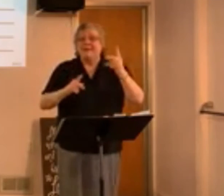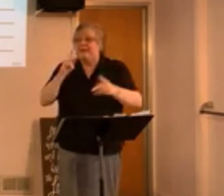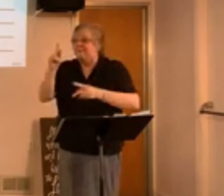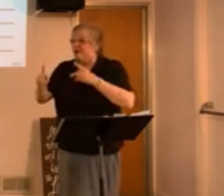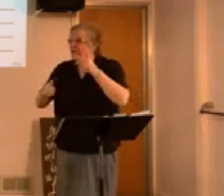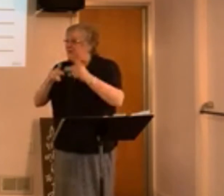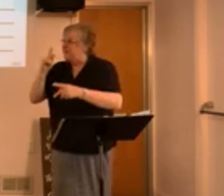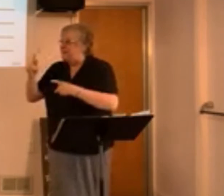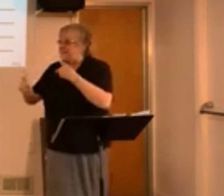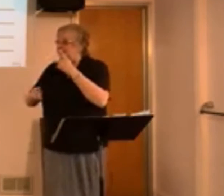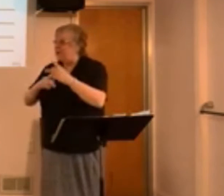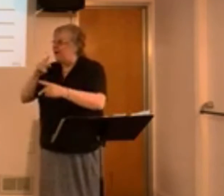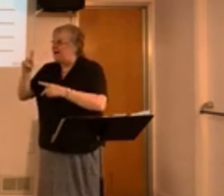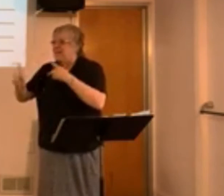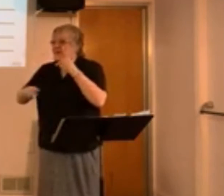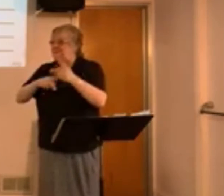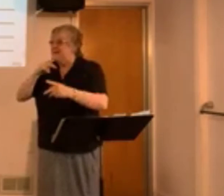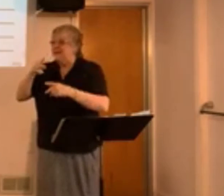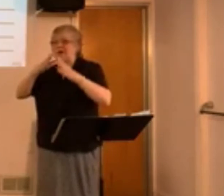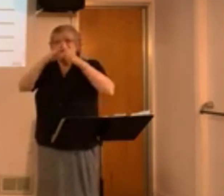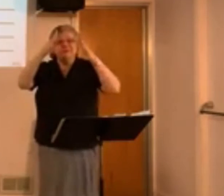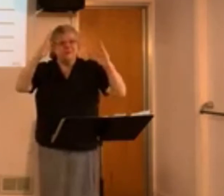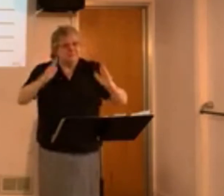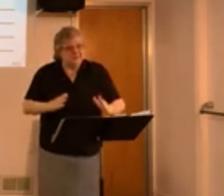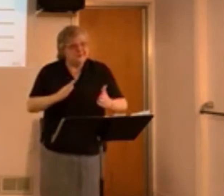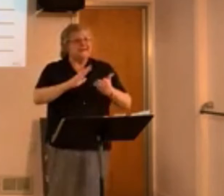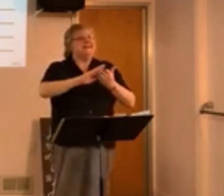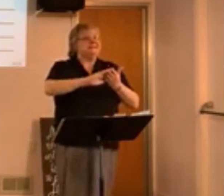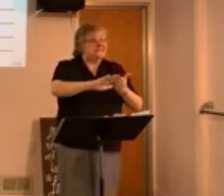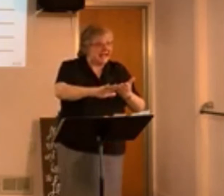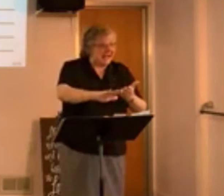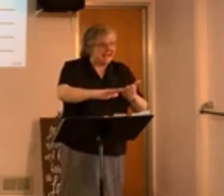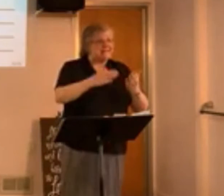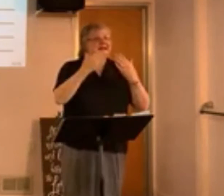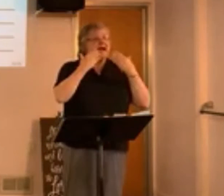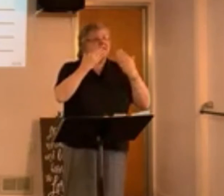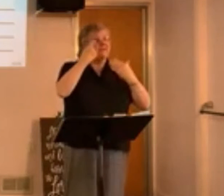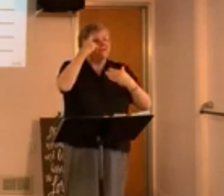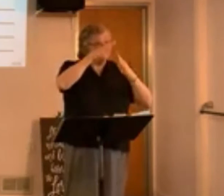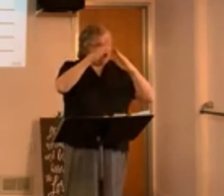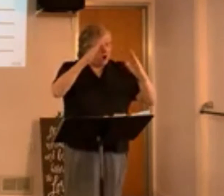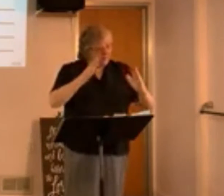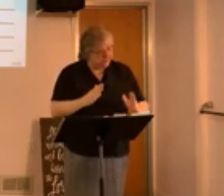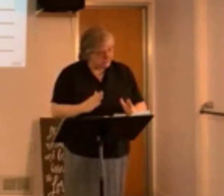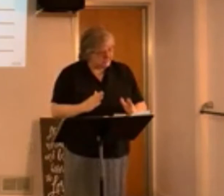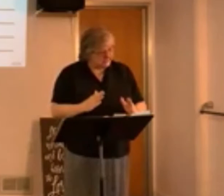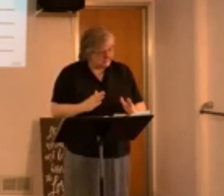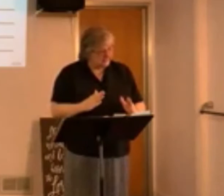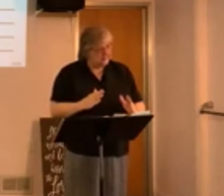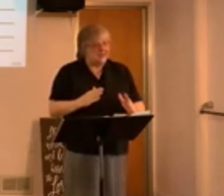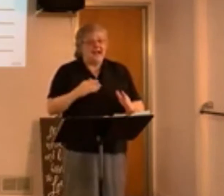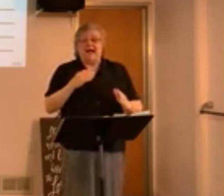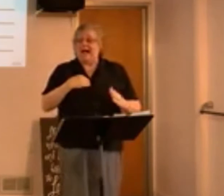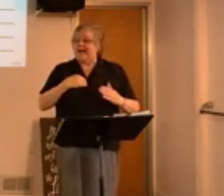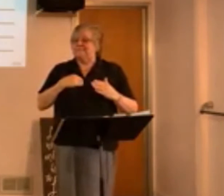people. So the building is nice. I'm grateful for what God's given us.